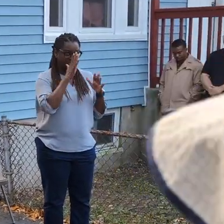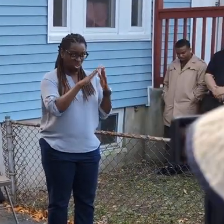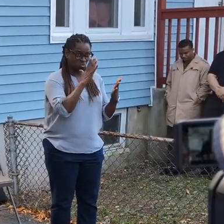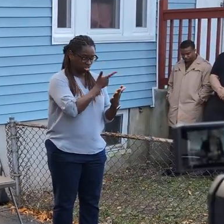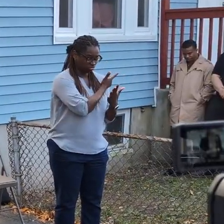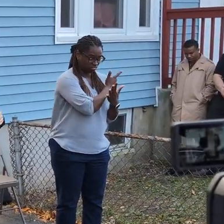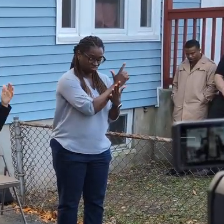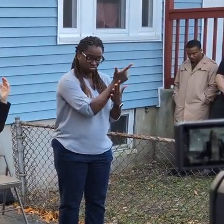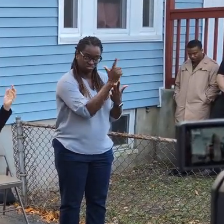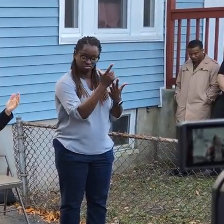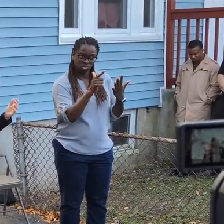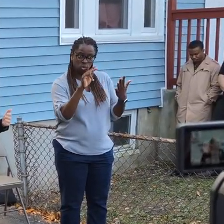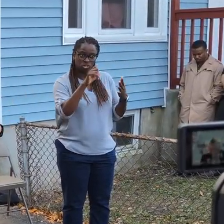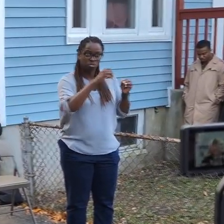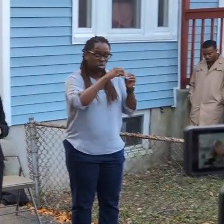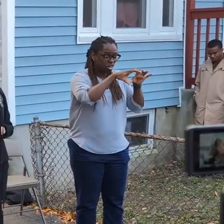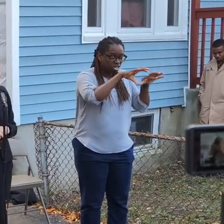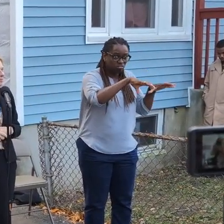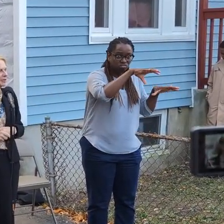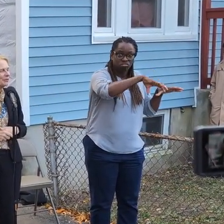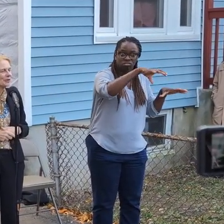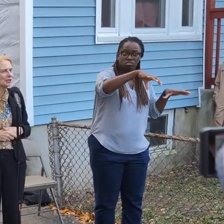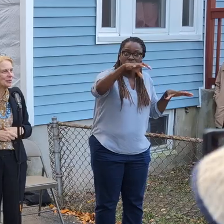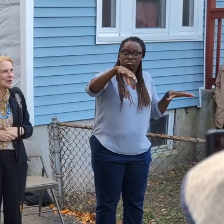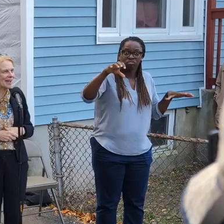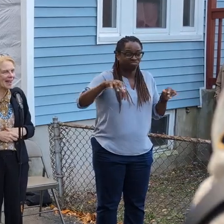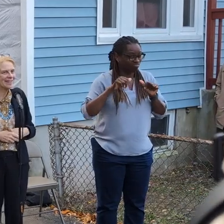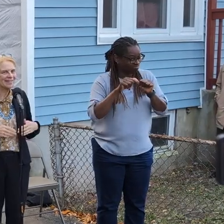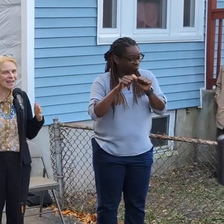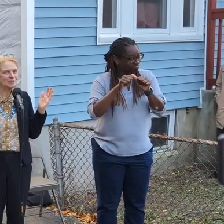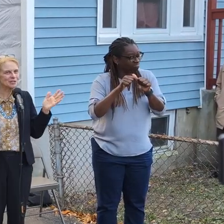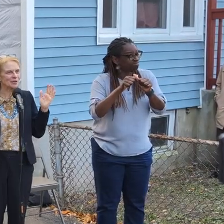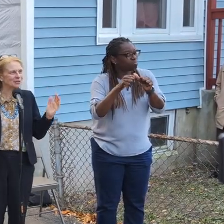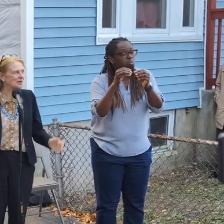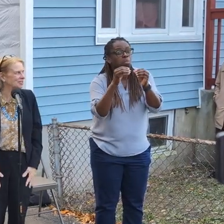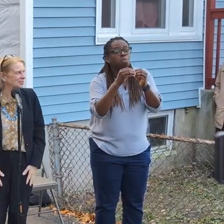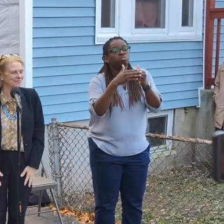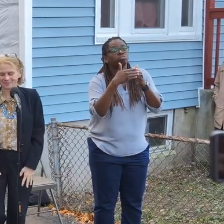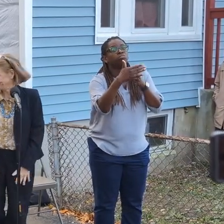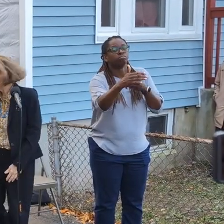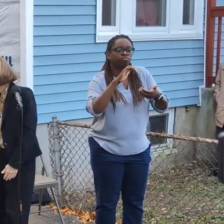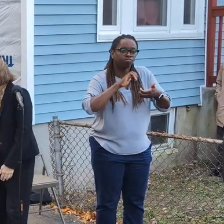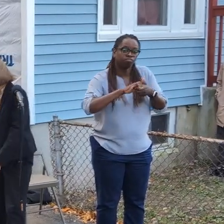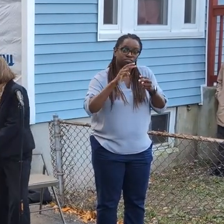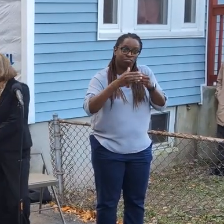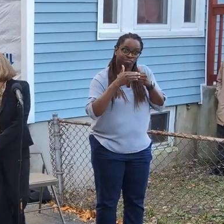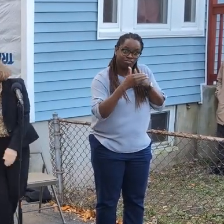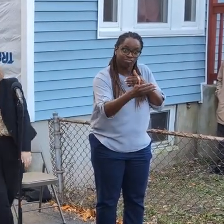and keep going. So look forward to the partnership and look forward to the work ahead. Thank you so much.